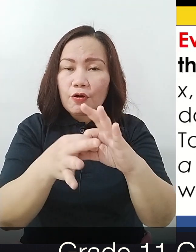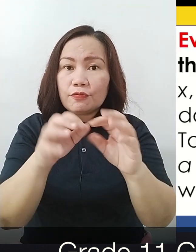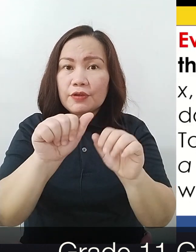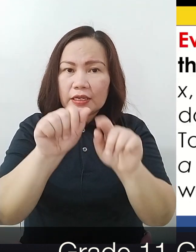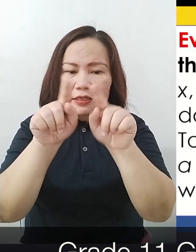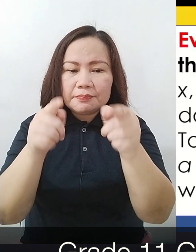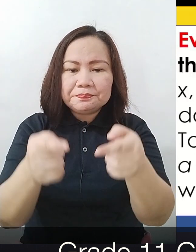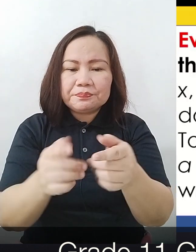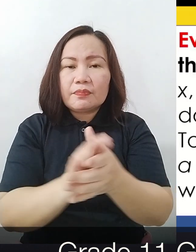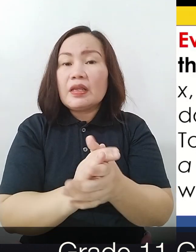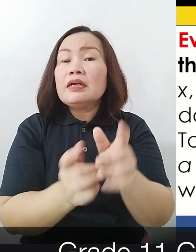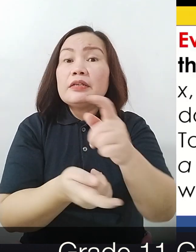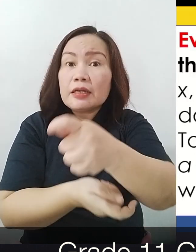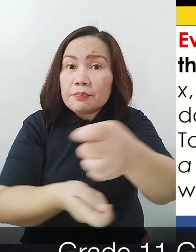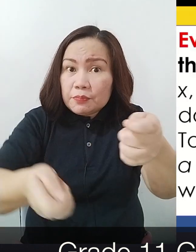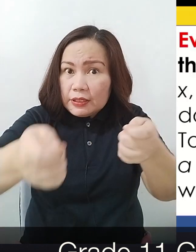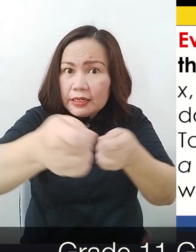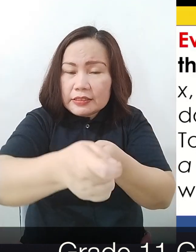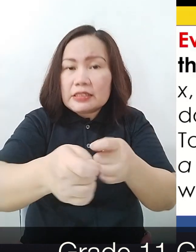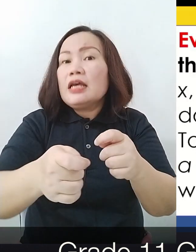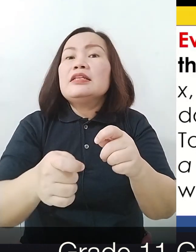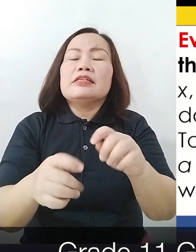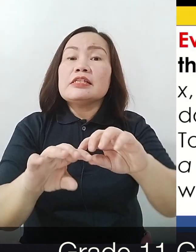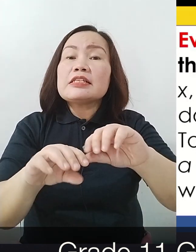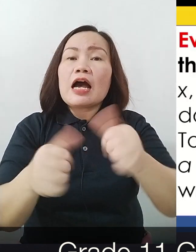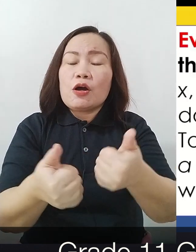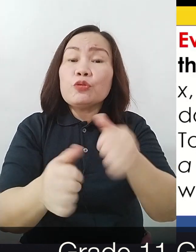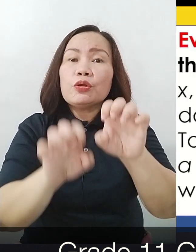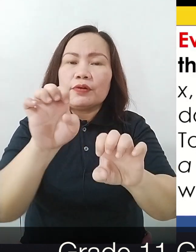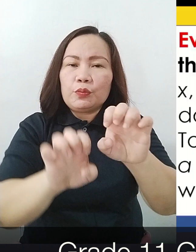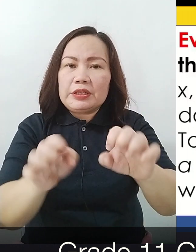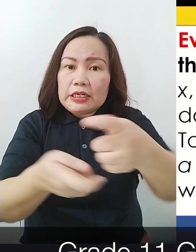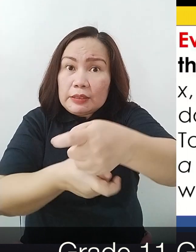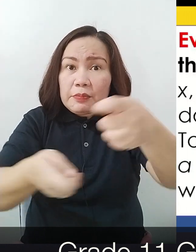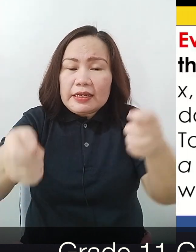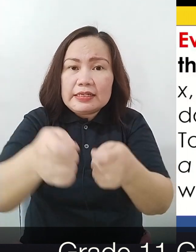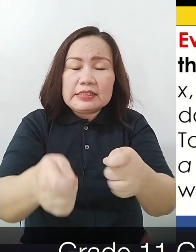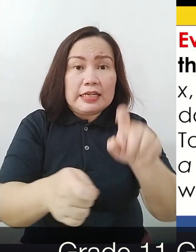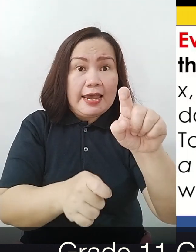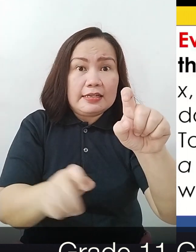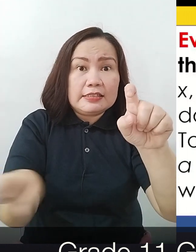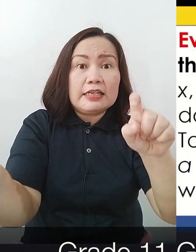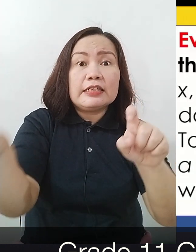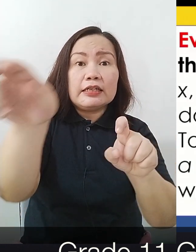replacing or substituting, that is how to evaluate function.